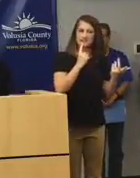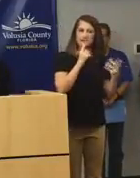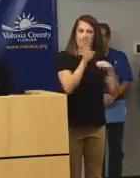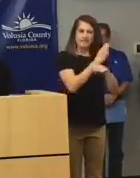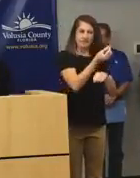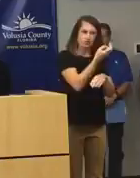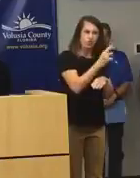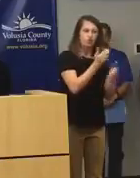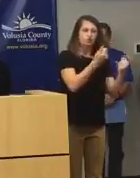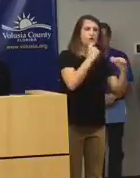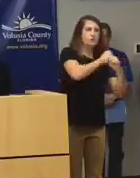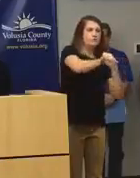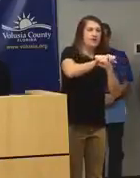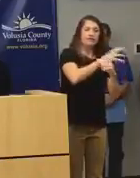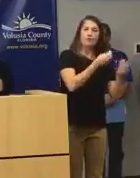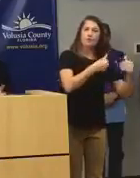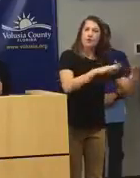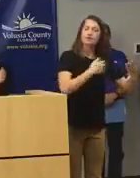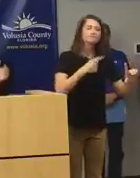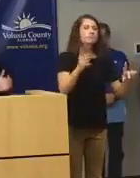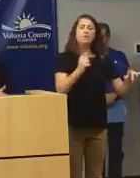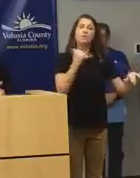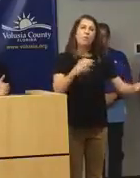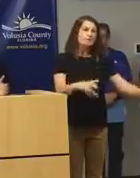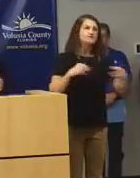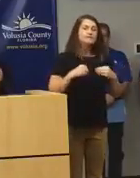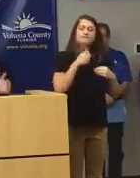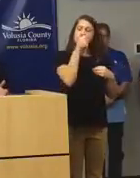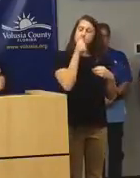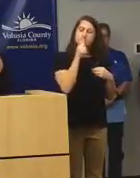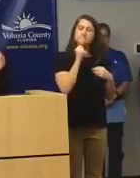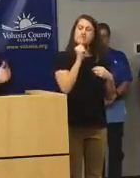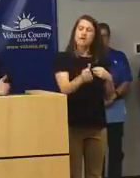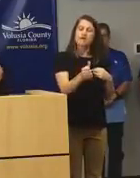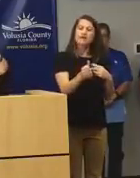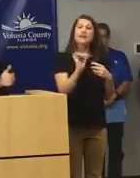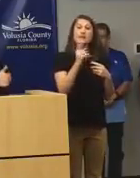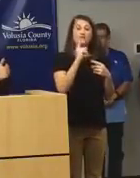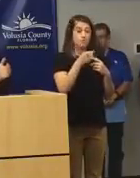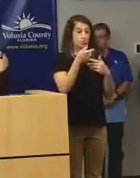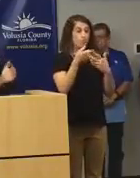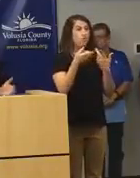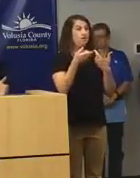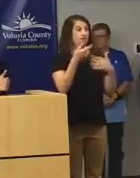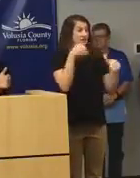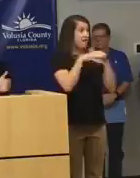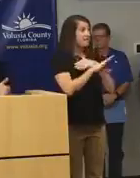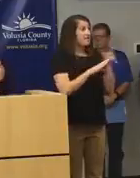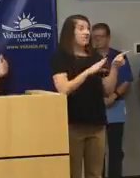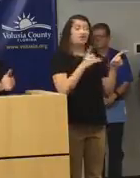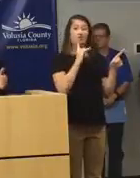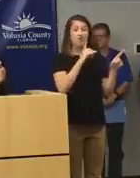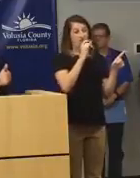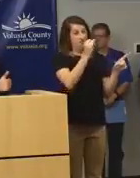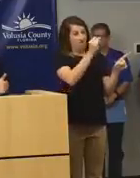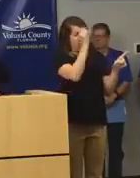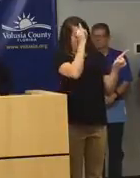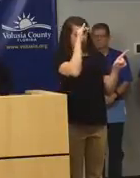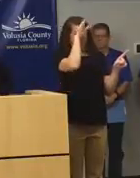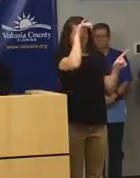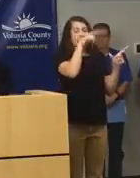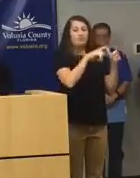who were, you know, trying to protect their property. And we are not going to tolerate it. Like I said before, if you come in here and you act like a knucklehead, then we have a place